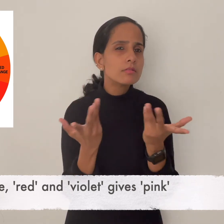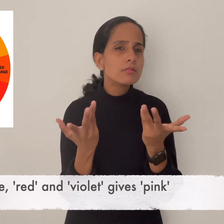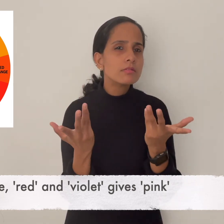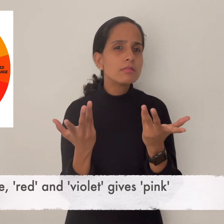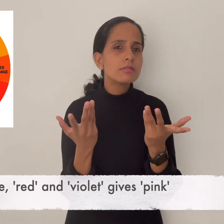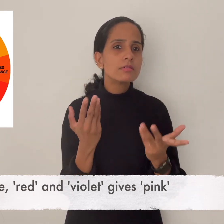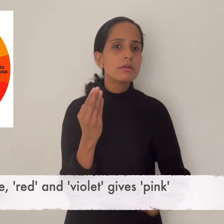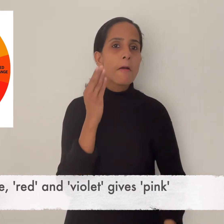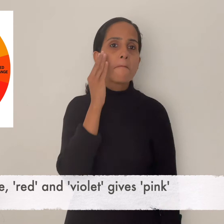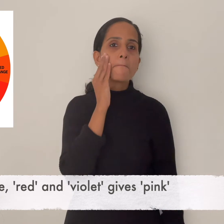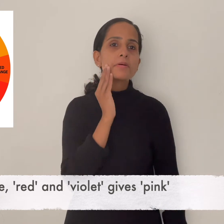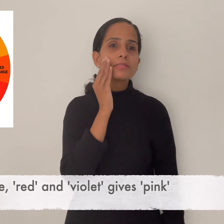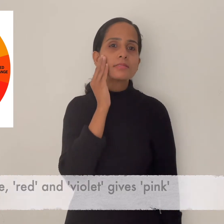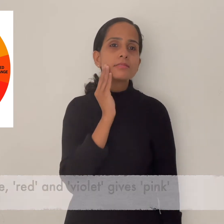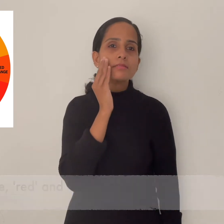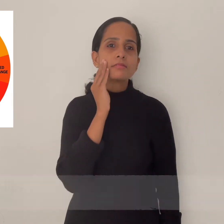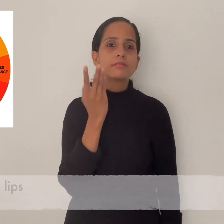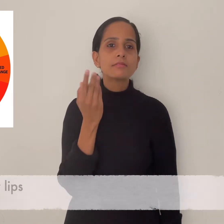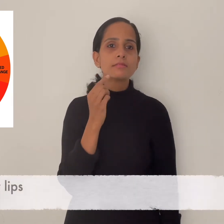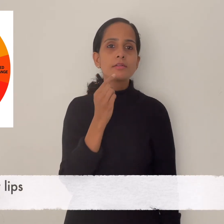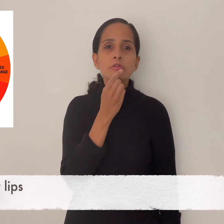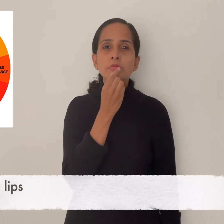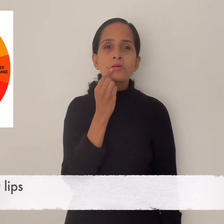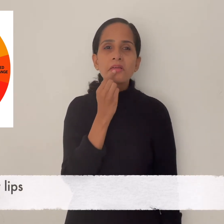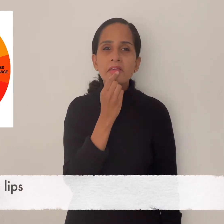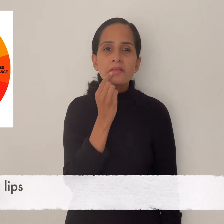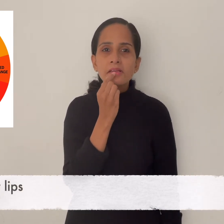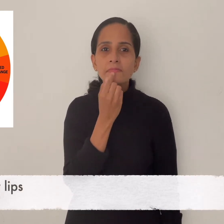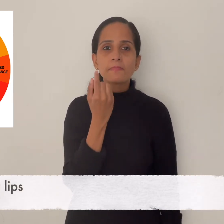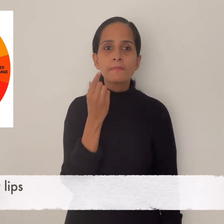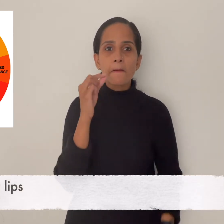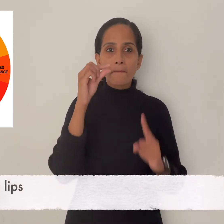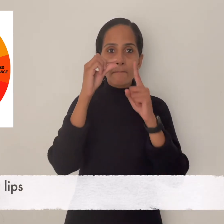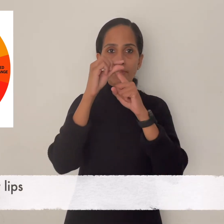give pink, the sign for lips.